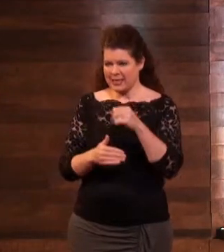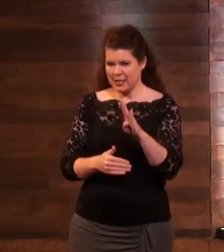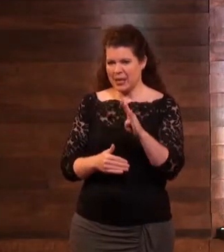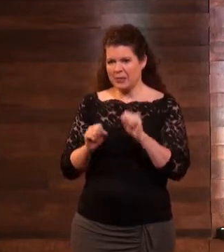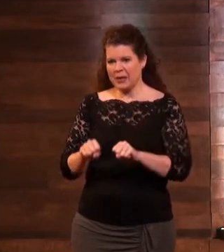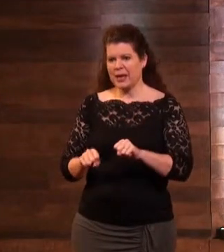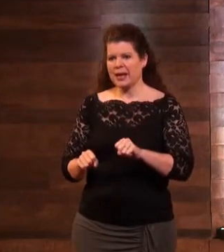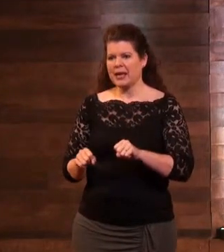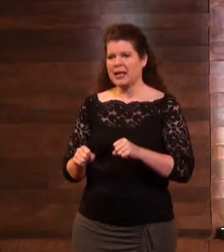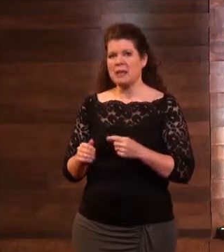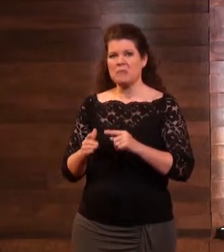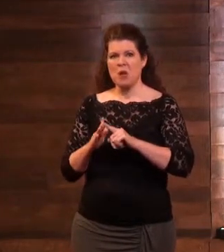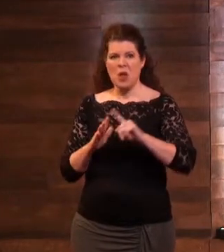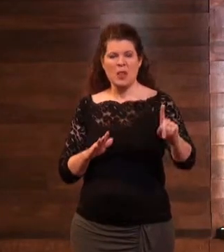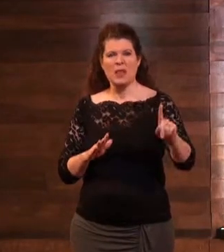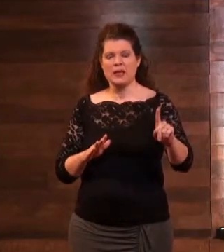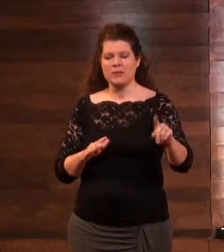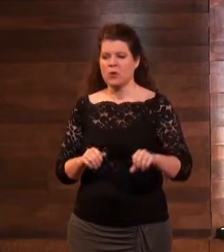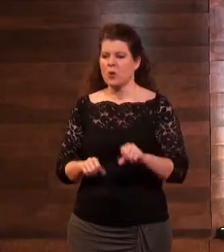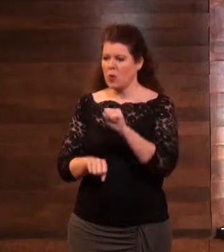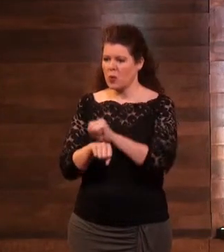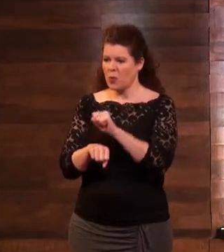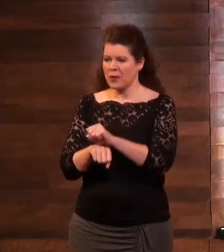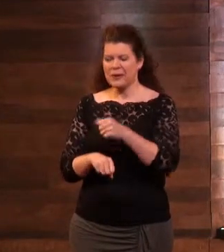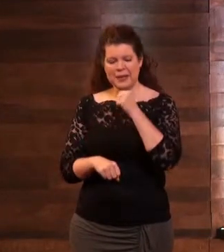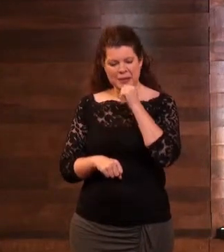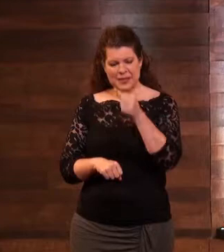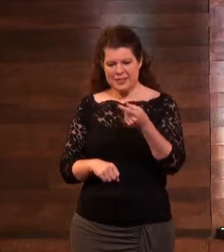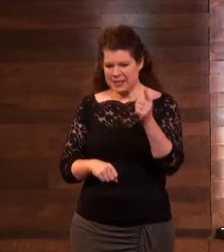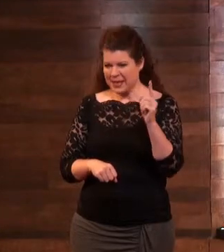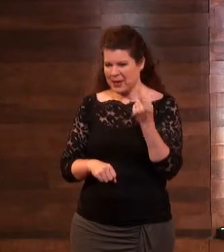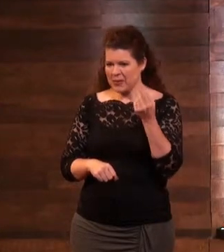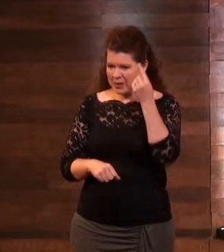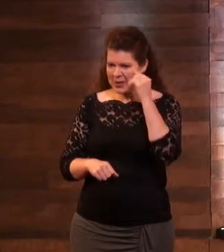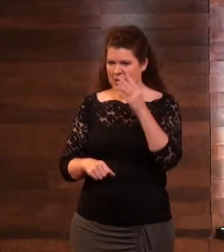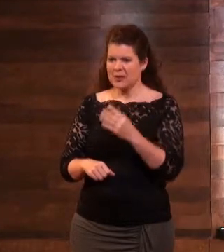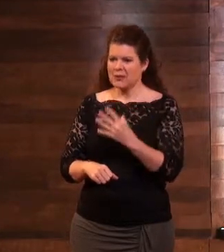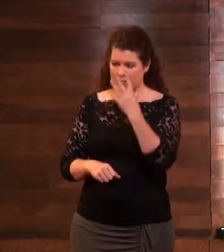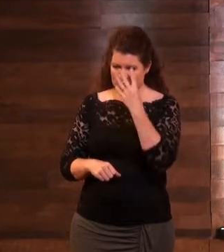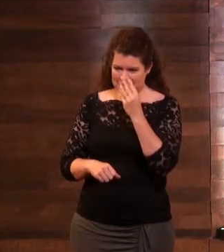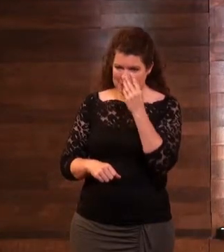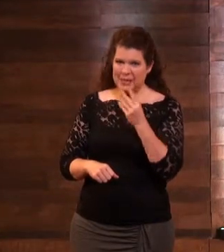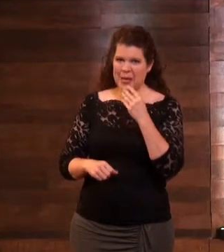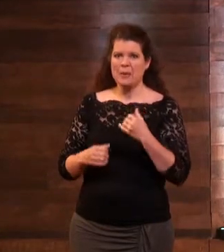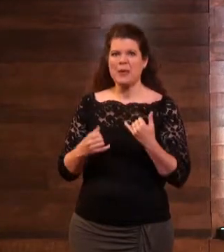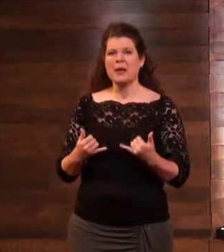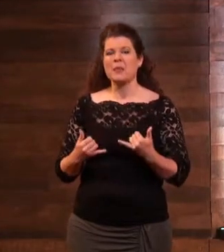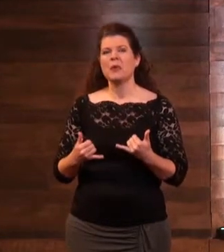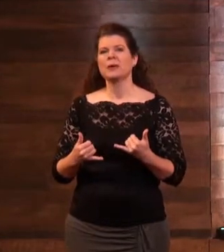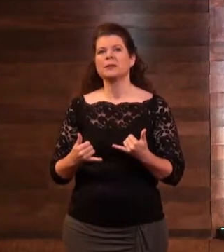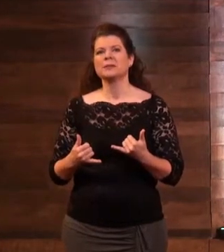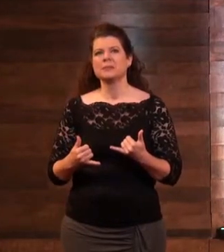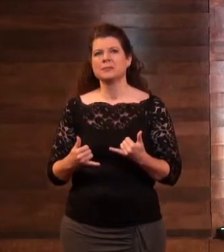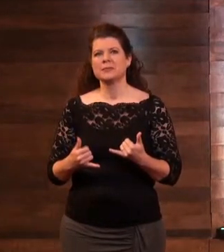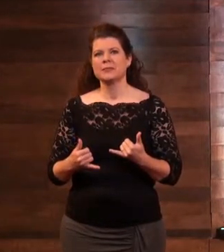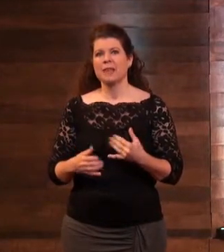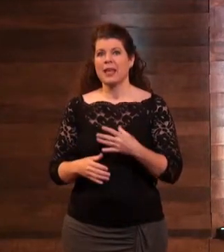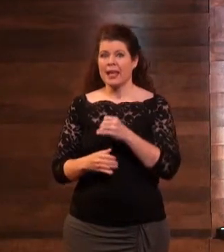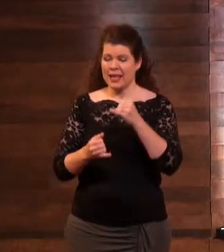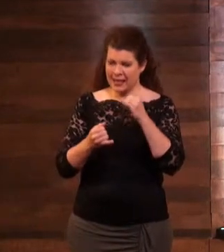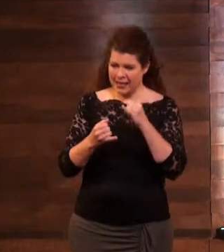awesome one, work, it's not just for sleeping anymore. And then the last category, the I'm miserable